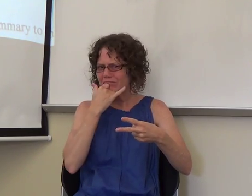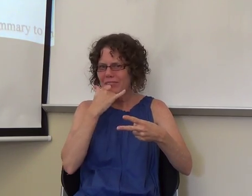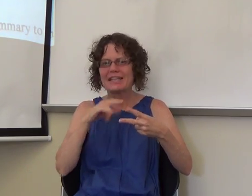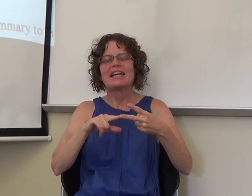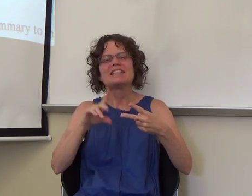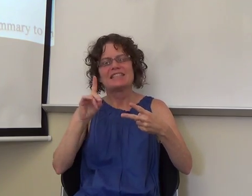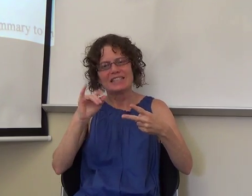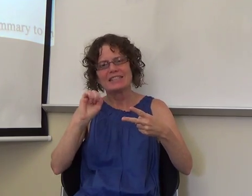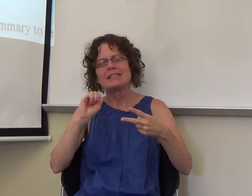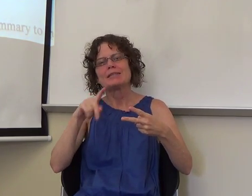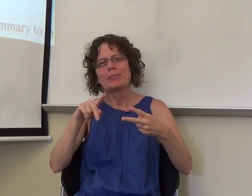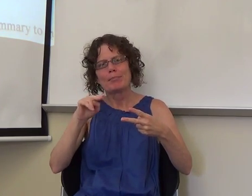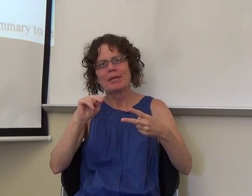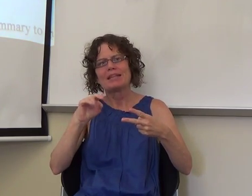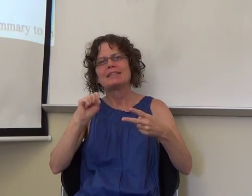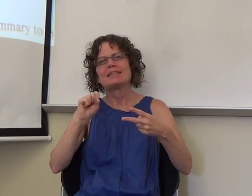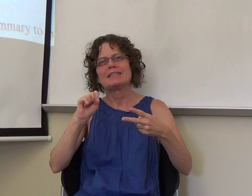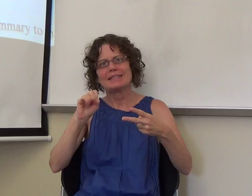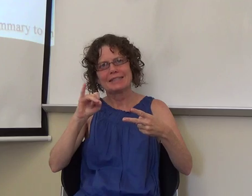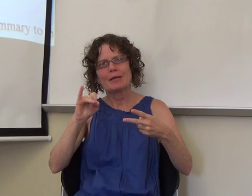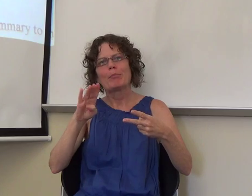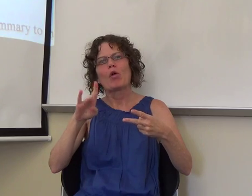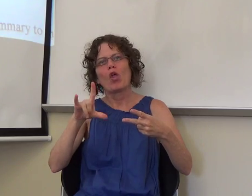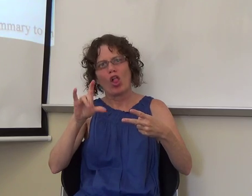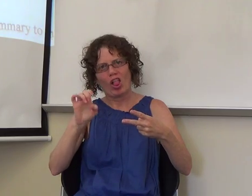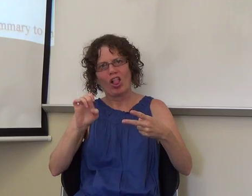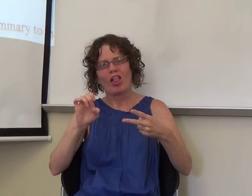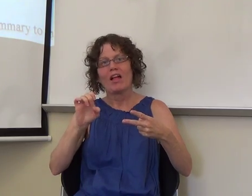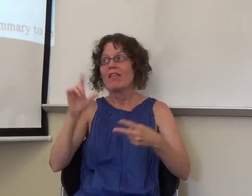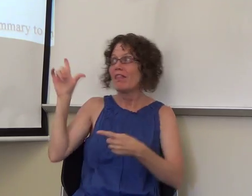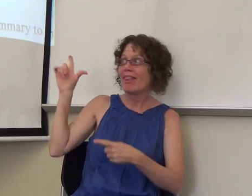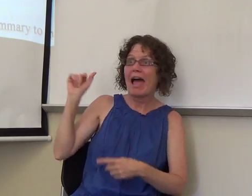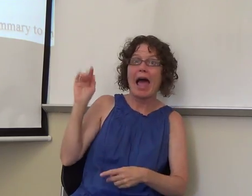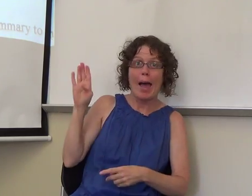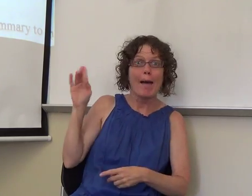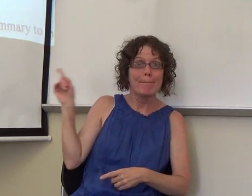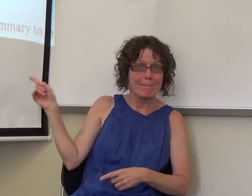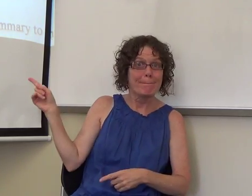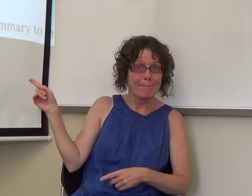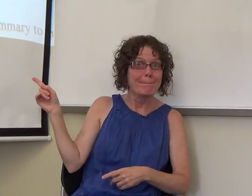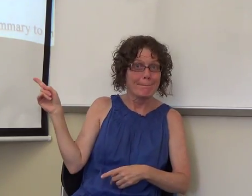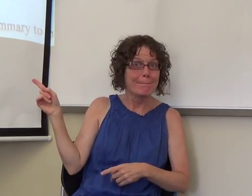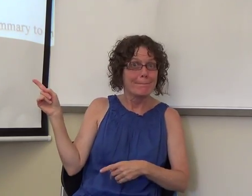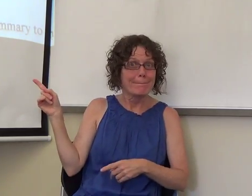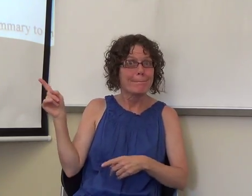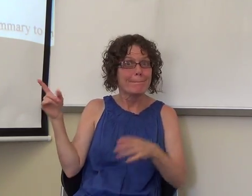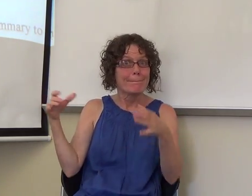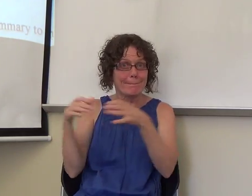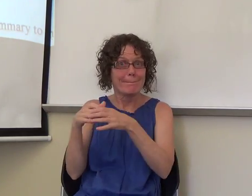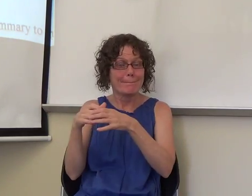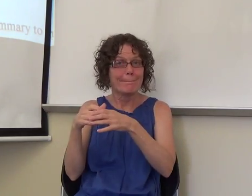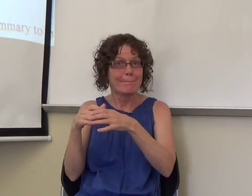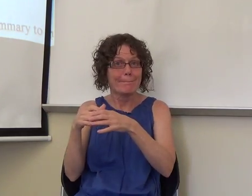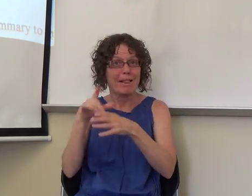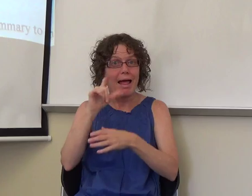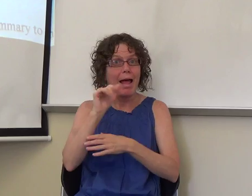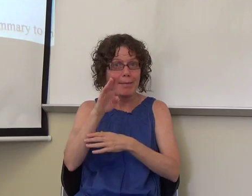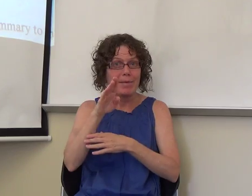with. Okay? That the lab that those people will go in will help you get your strength straightened out.